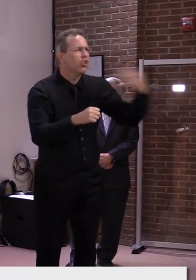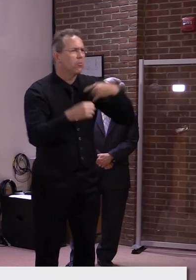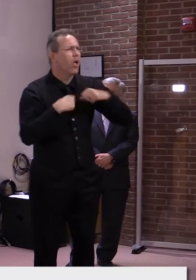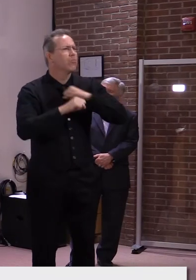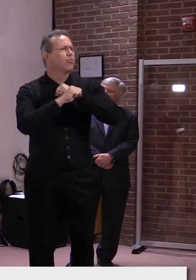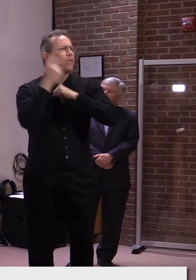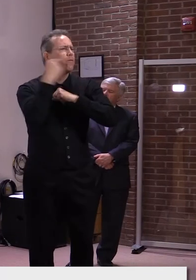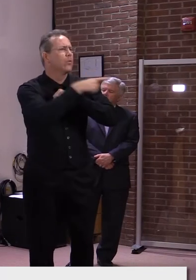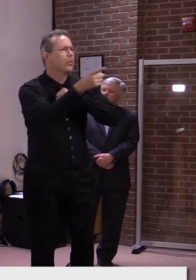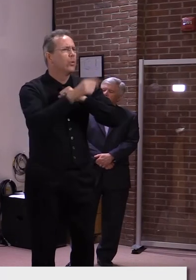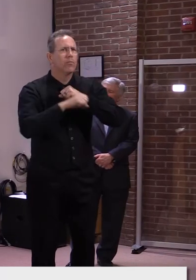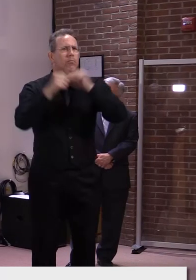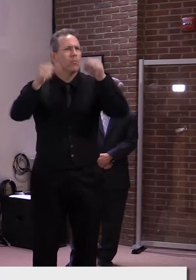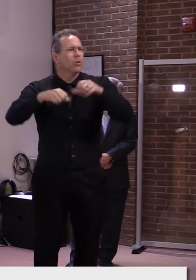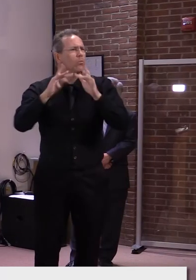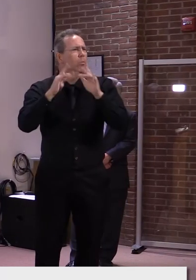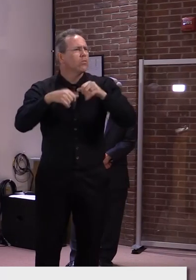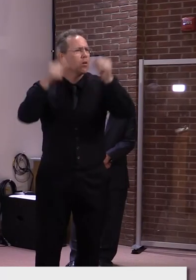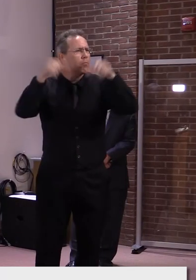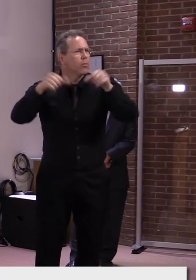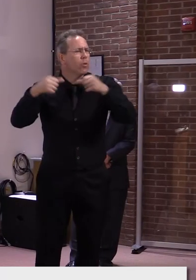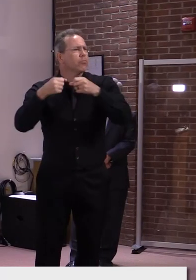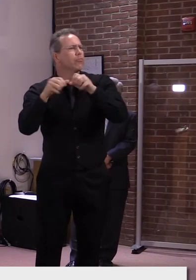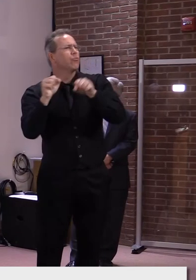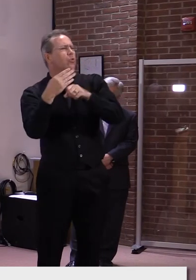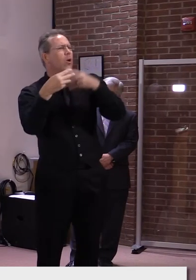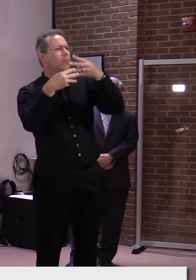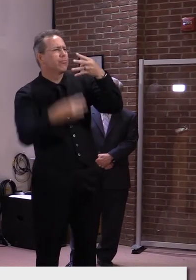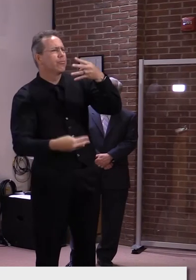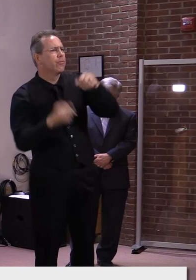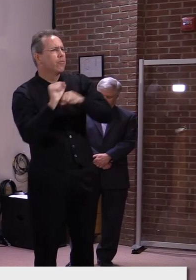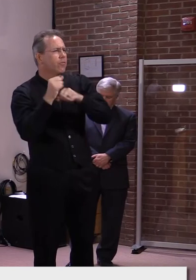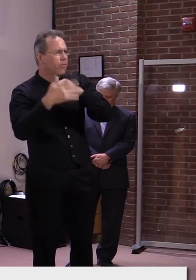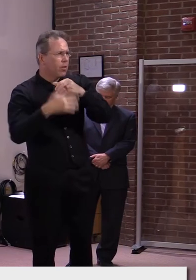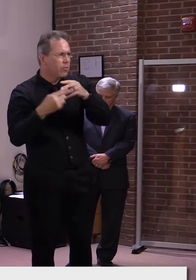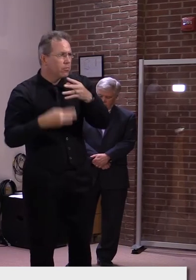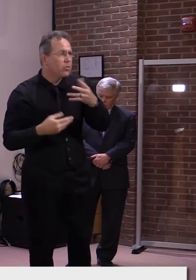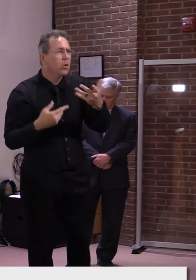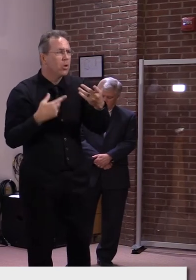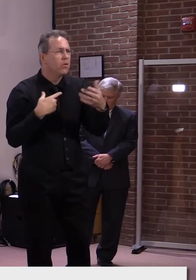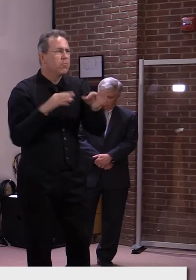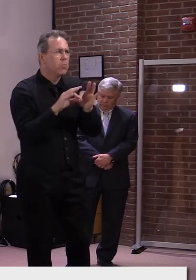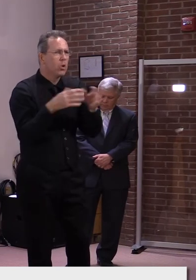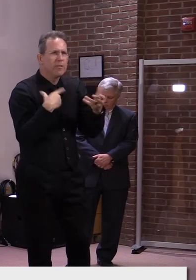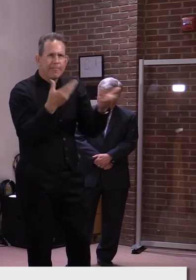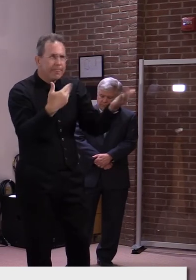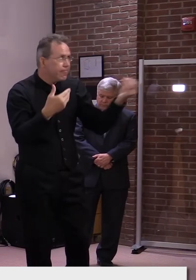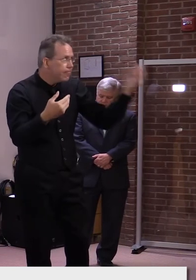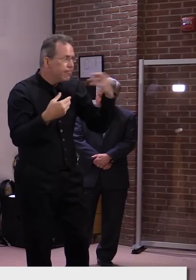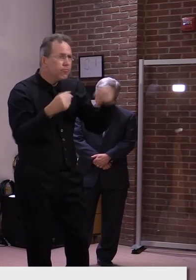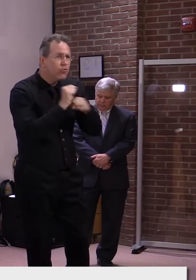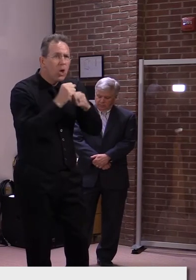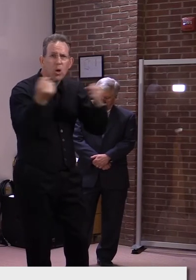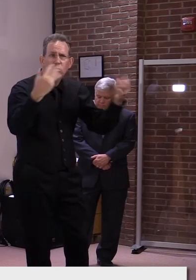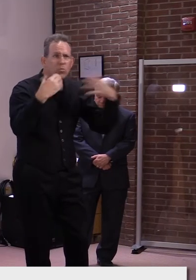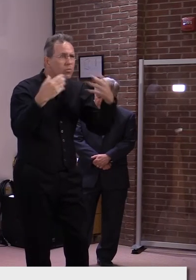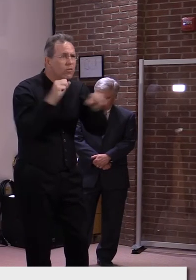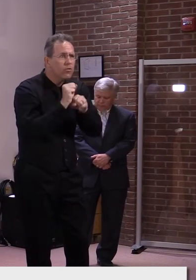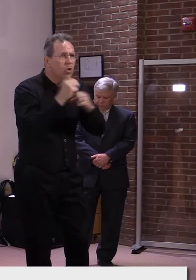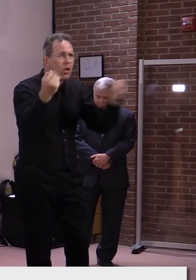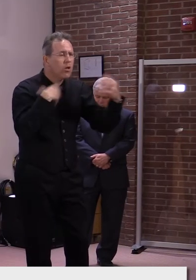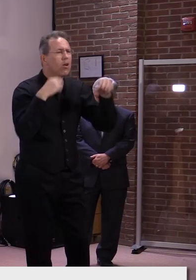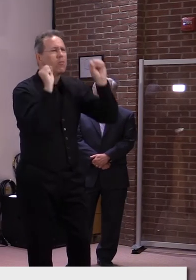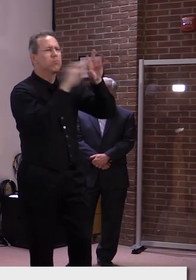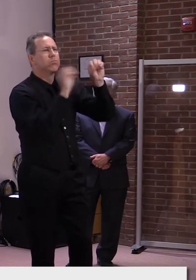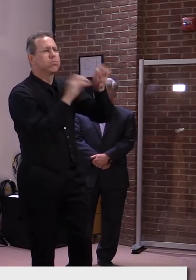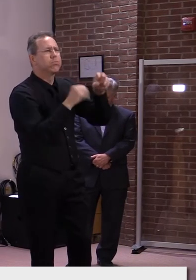using to connect individuals who are looking for employment with available jobs. So our team